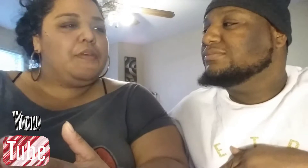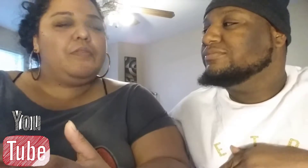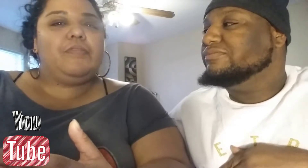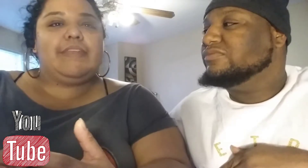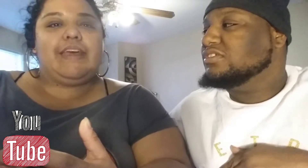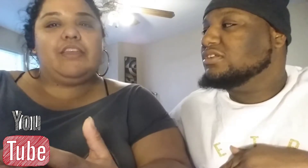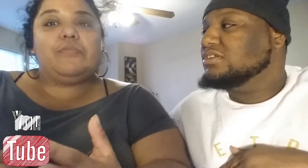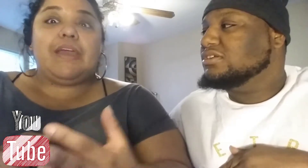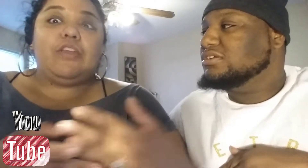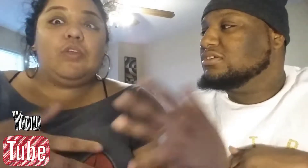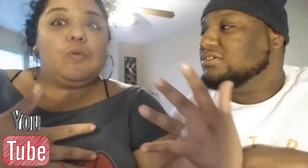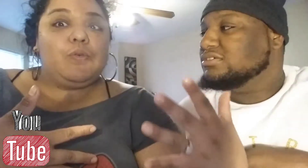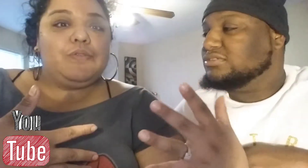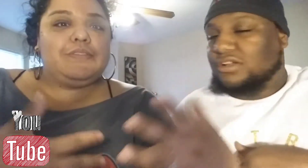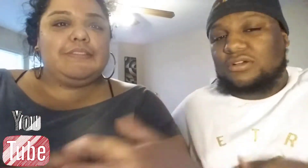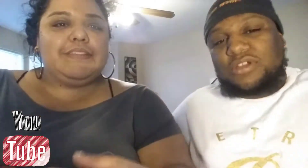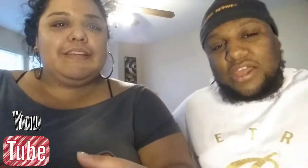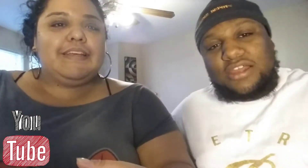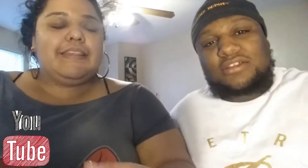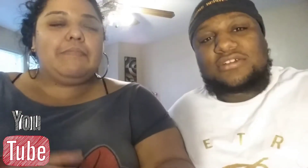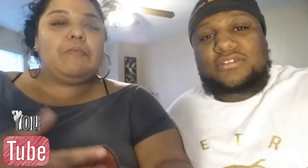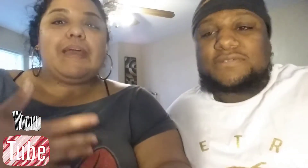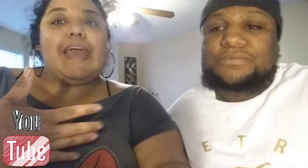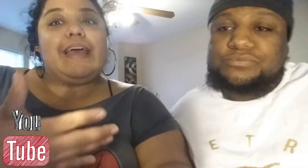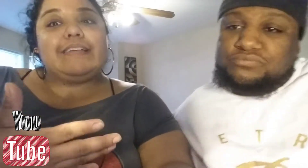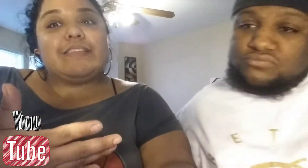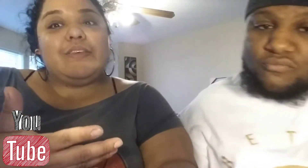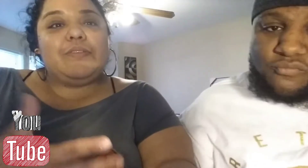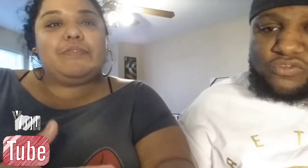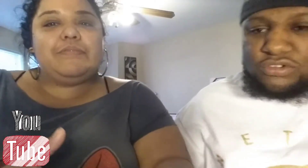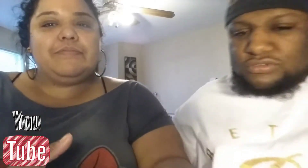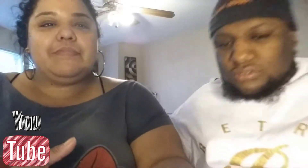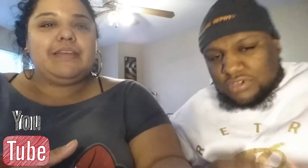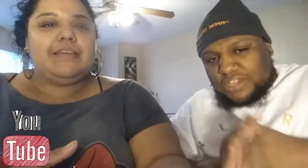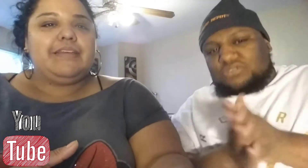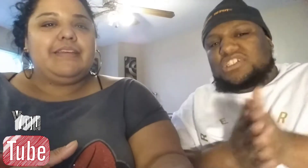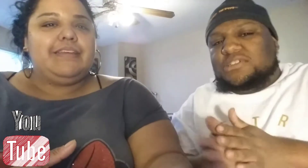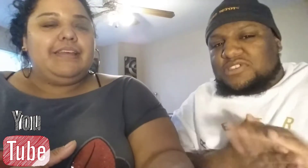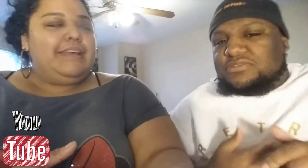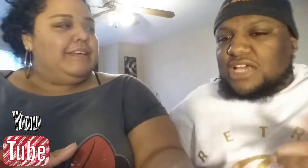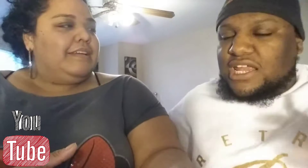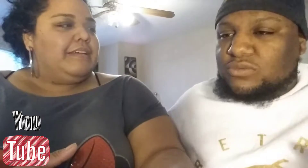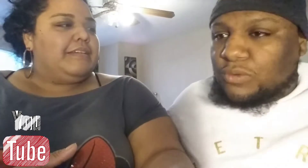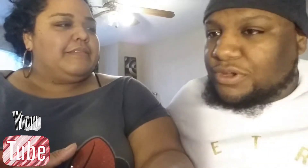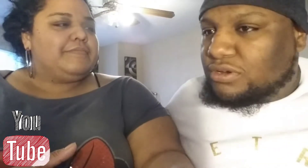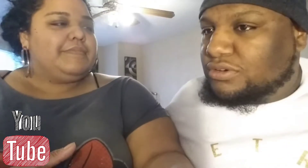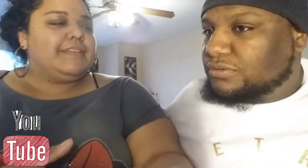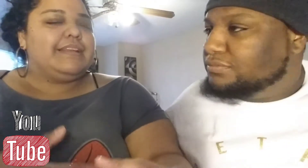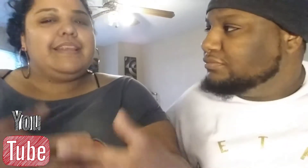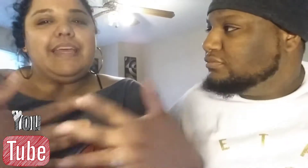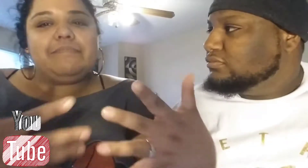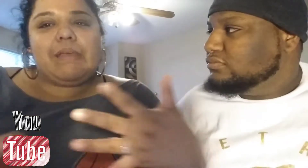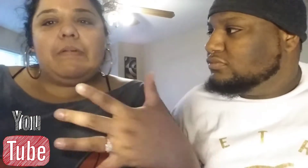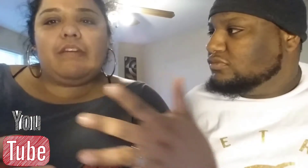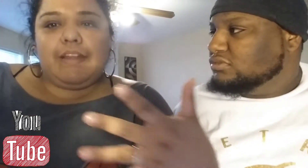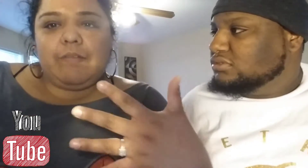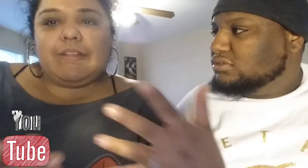you, that you might use. Okay. People might ask you. Okay, so teach me some sign language. What are we going to do? Like, maybe not on every